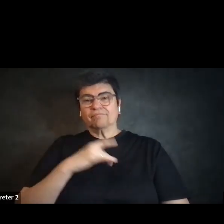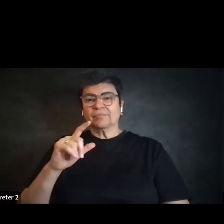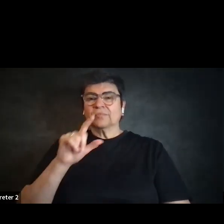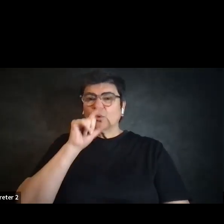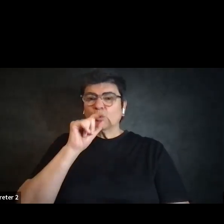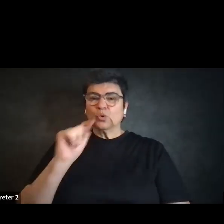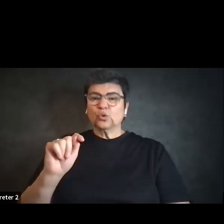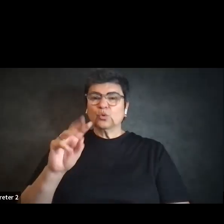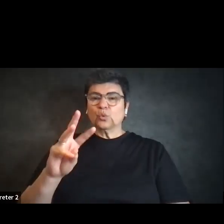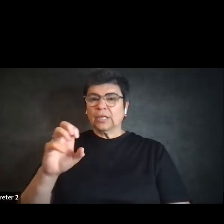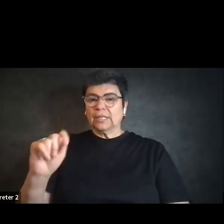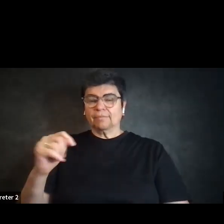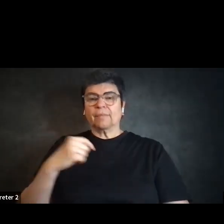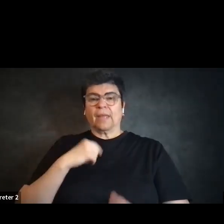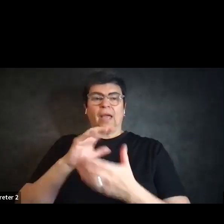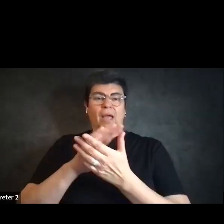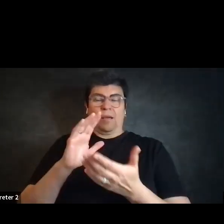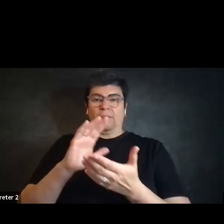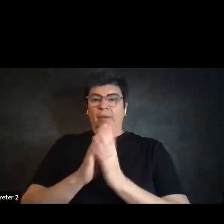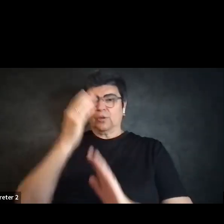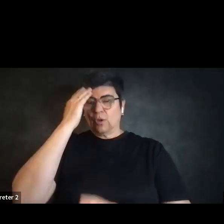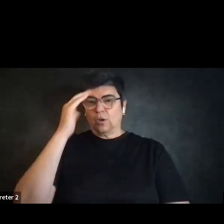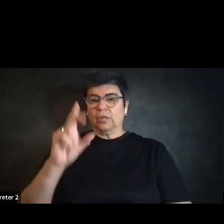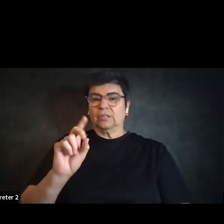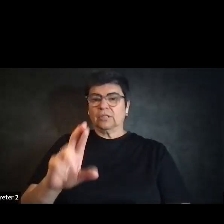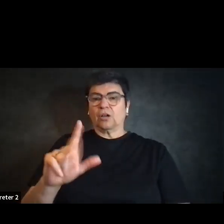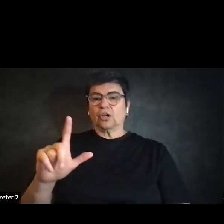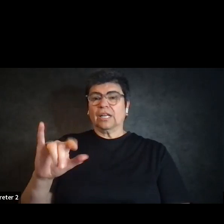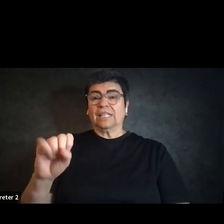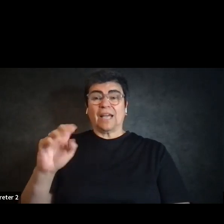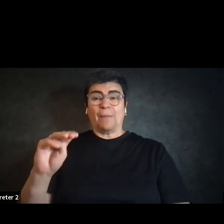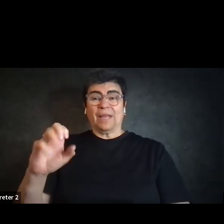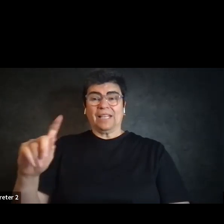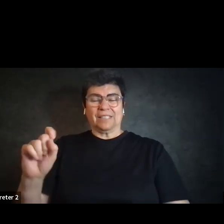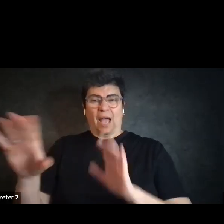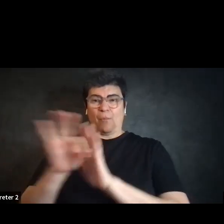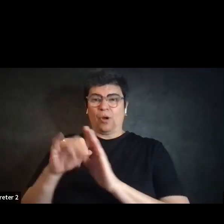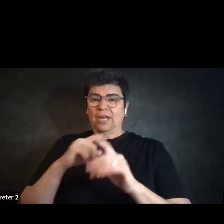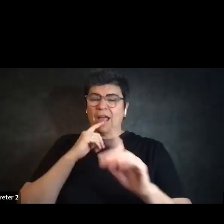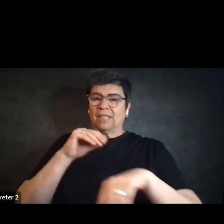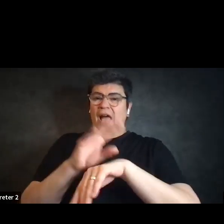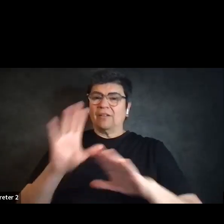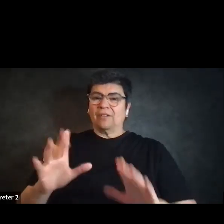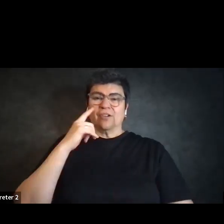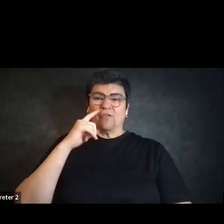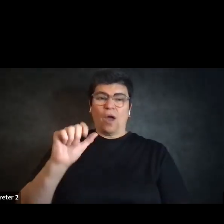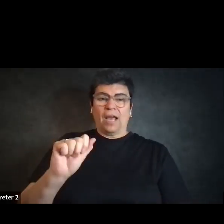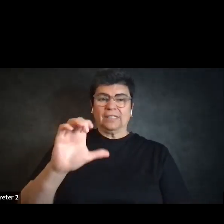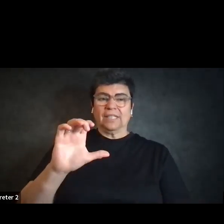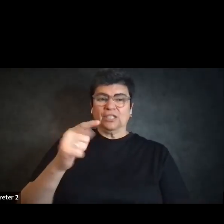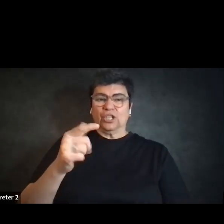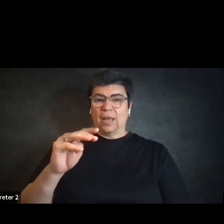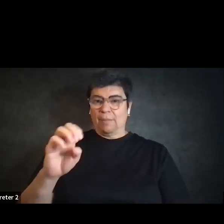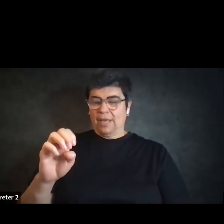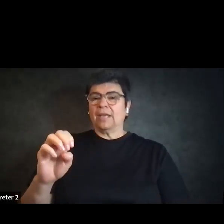and whereby I came to know that Dr. Lisa Meeks has been appointed as an advisor in the ACGMA competencies. And that's